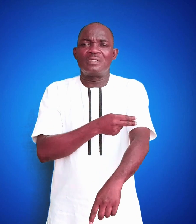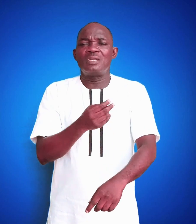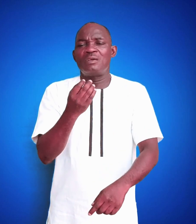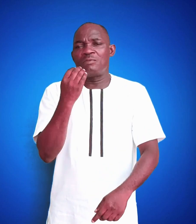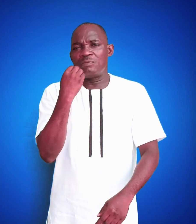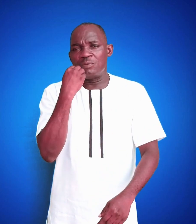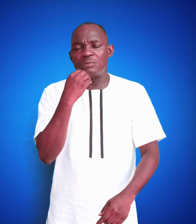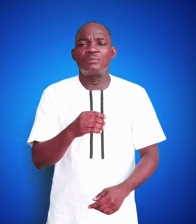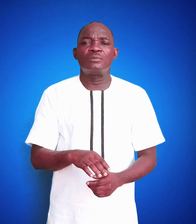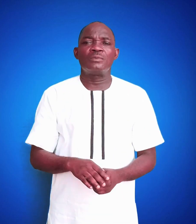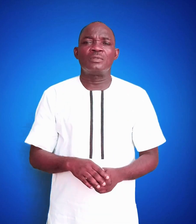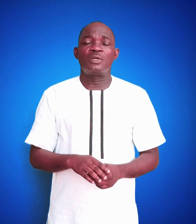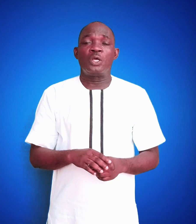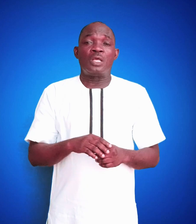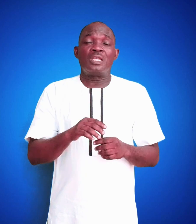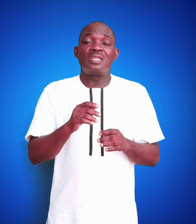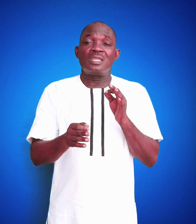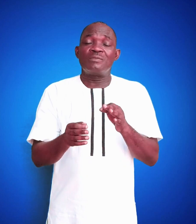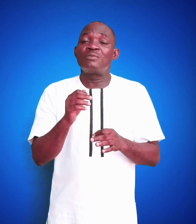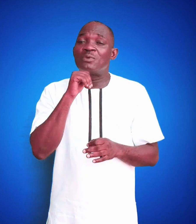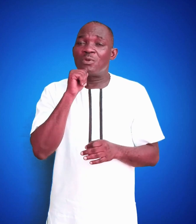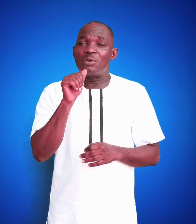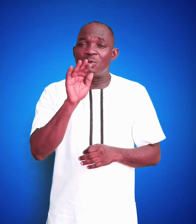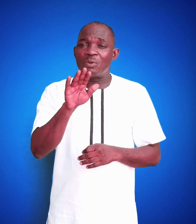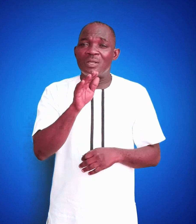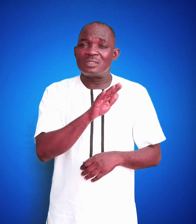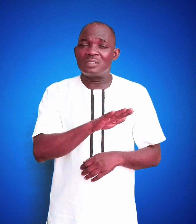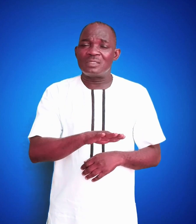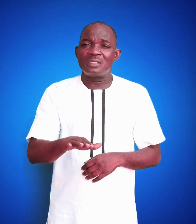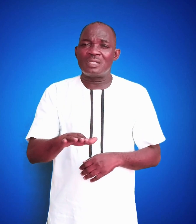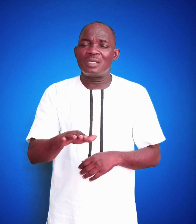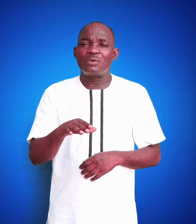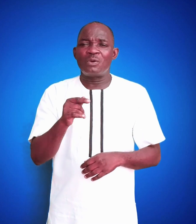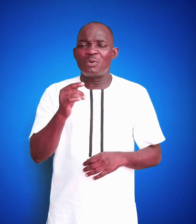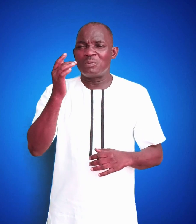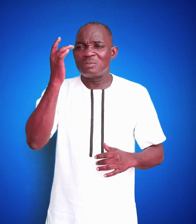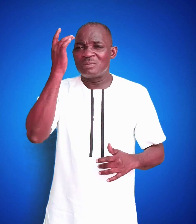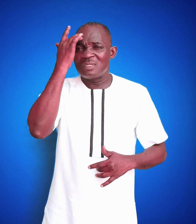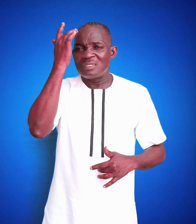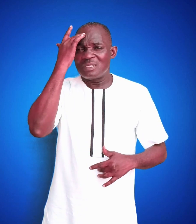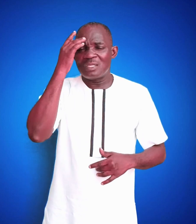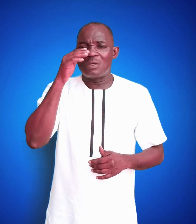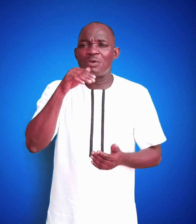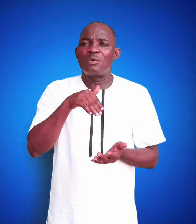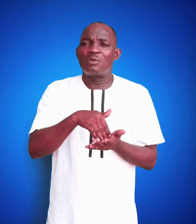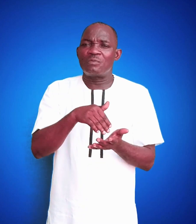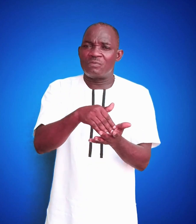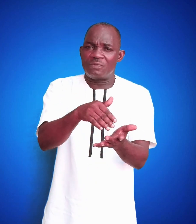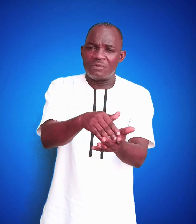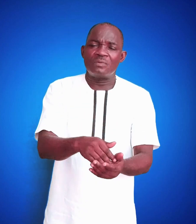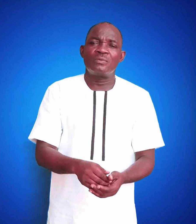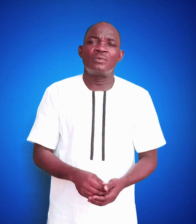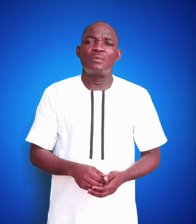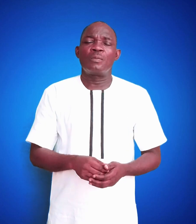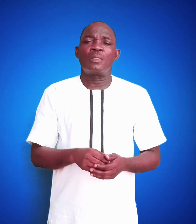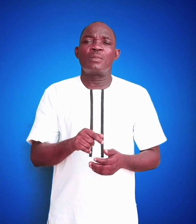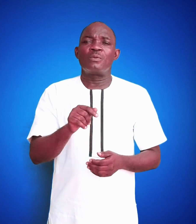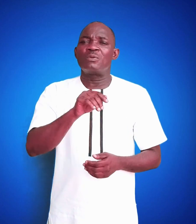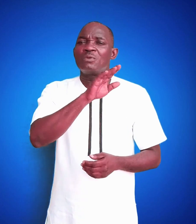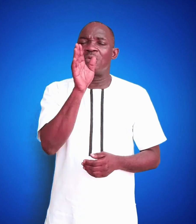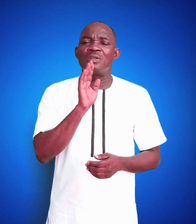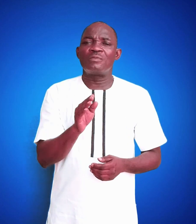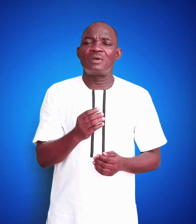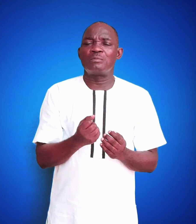meals. Otherwise, your child will fall sick often, will not